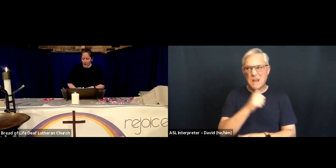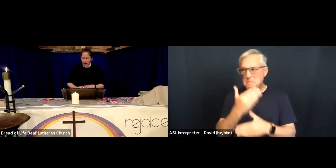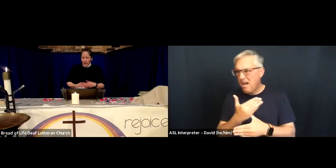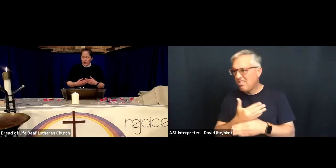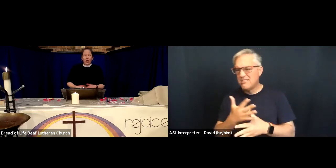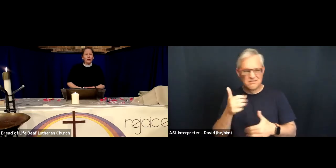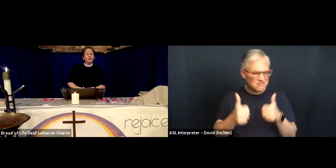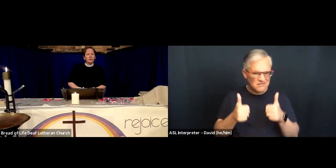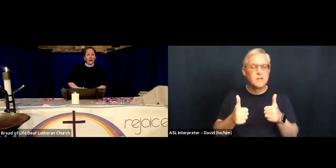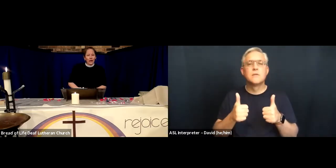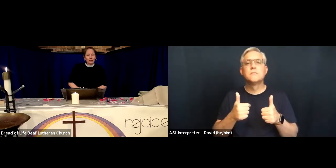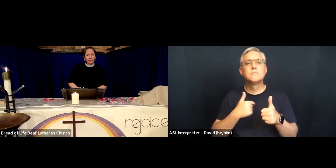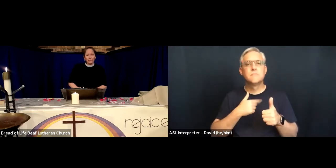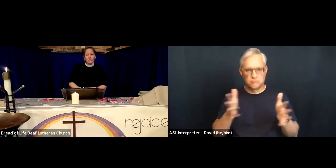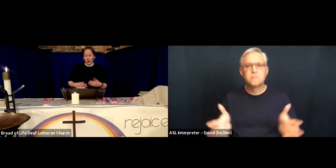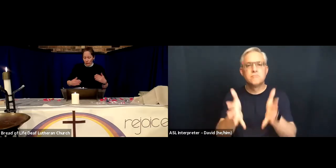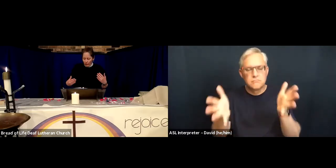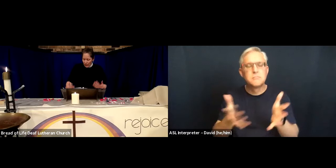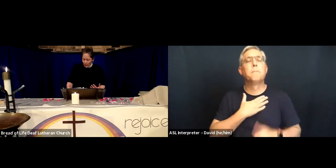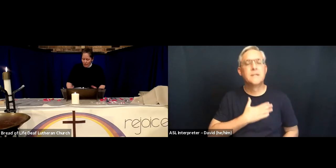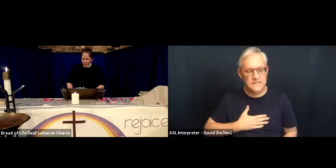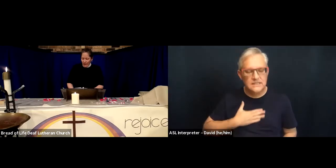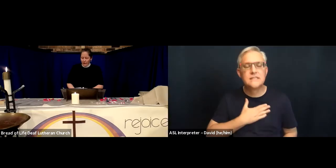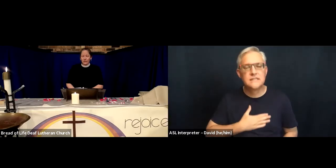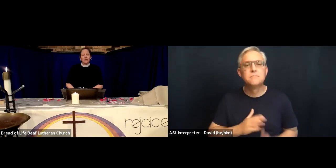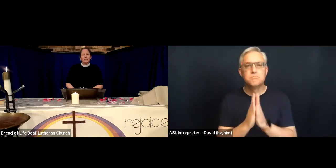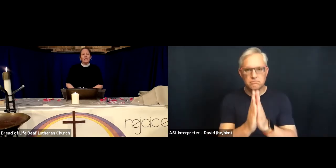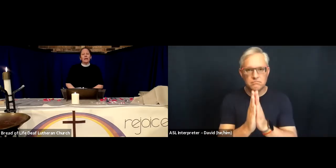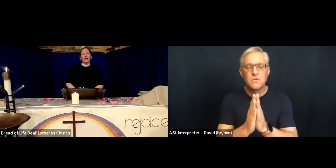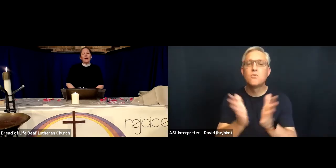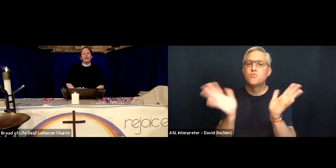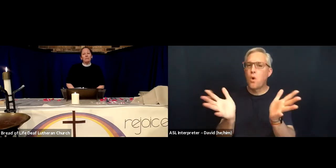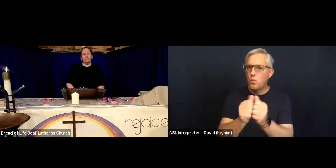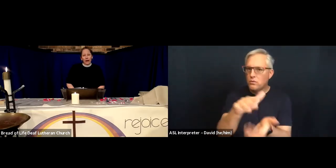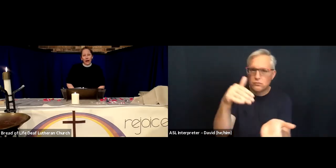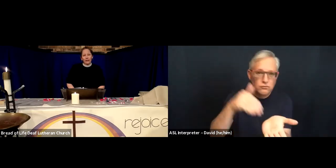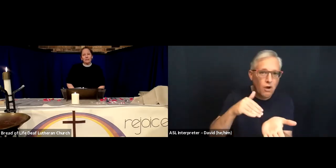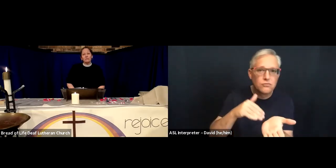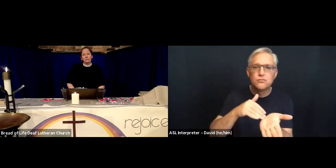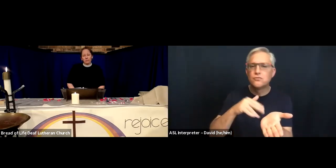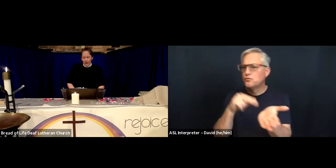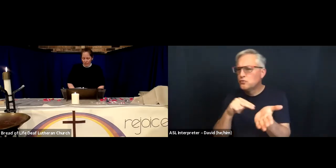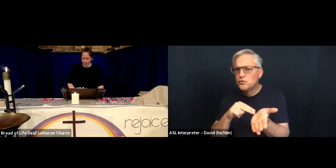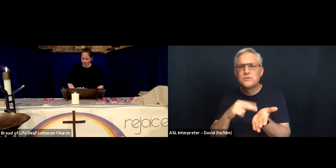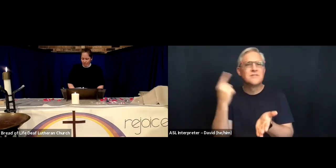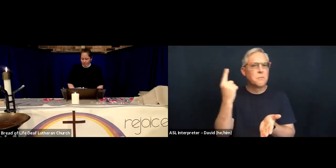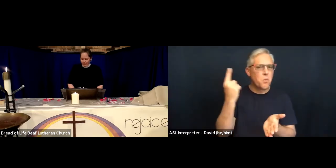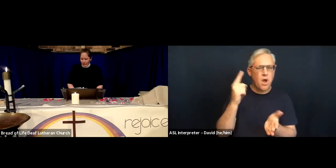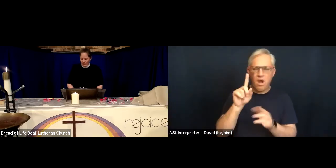please, talk to your doctors or your care providers and get facts from